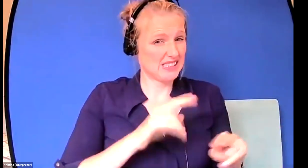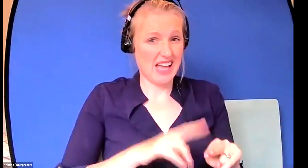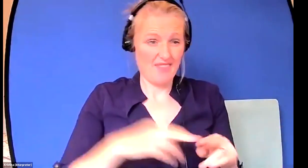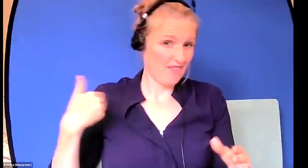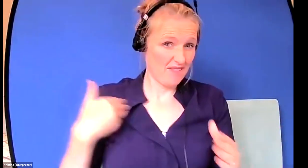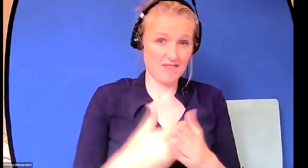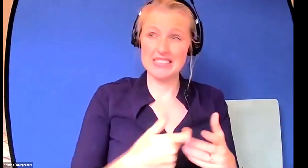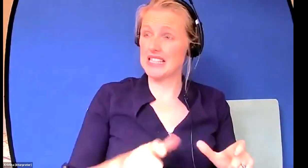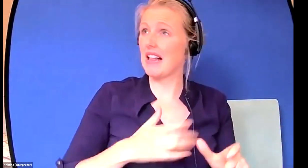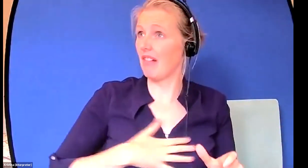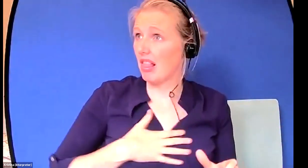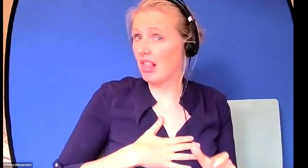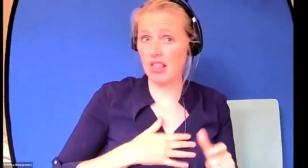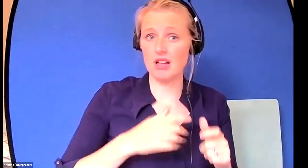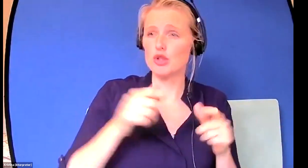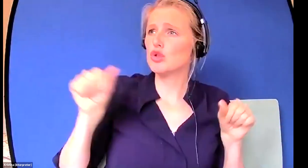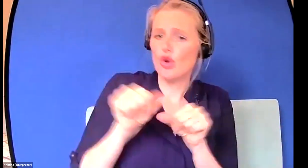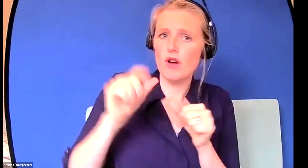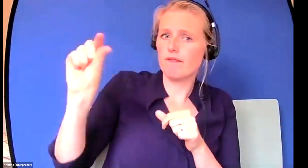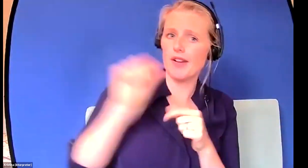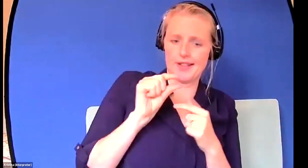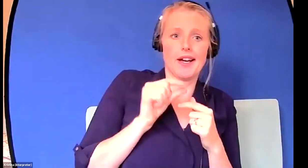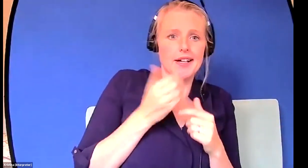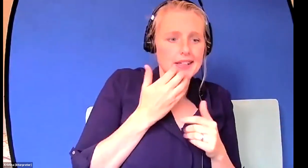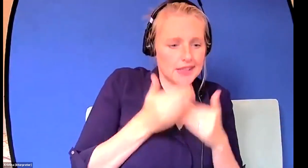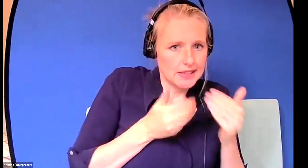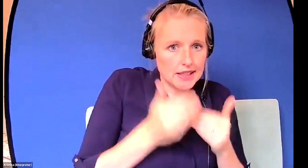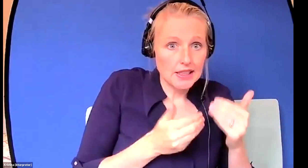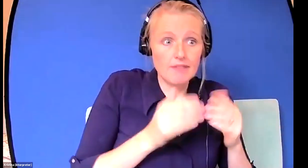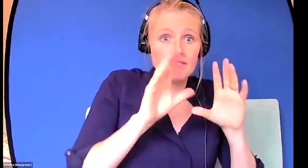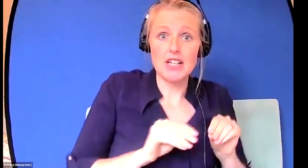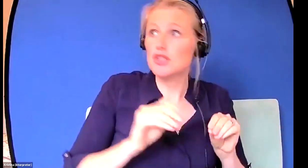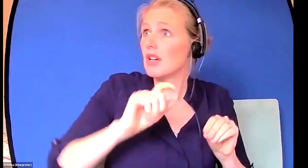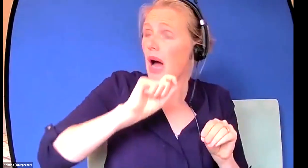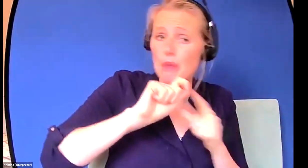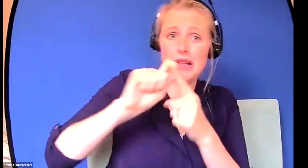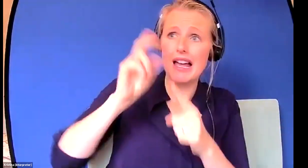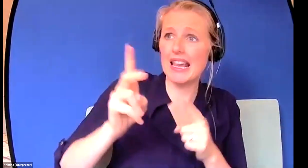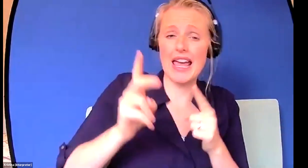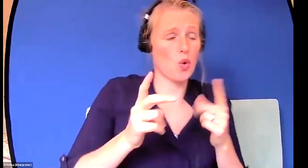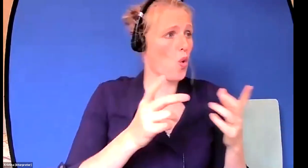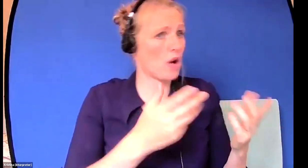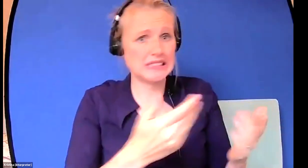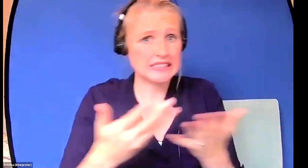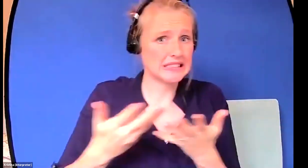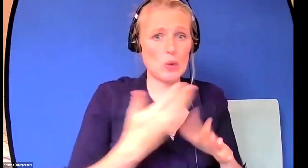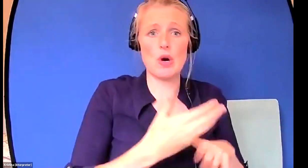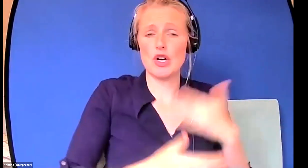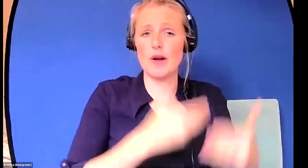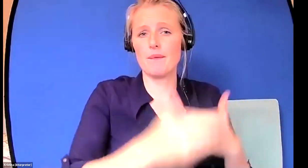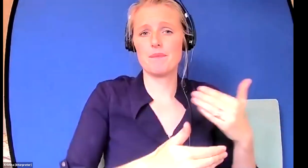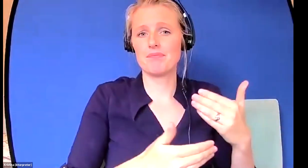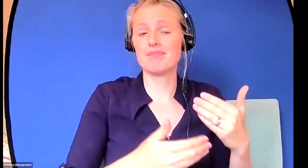well as this inscribed tendency of organisations to sacrifice labour at the first sign